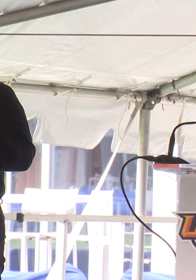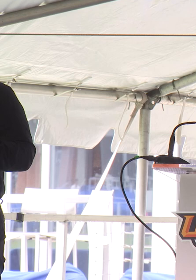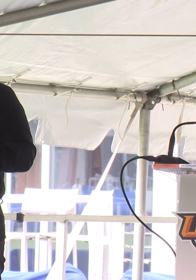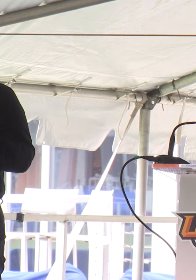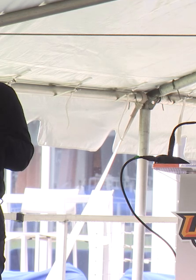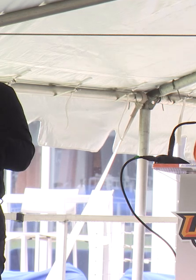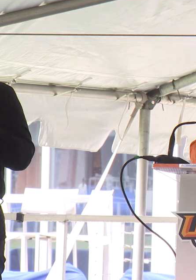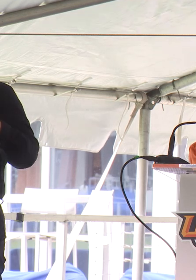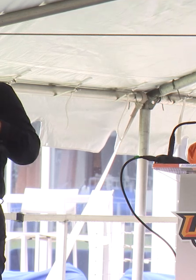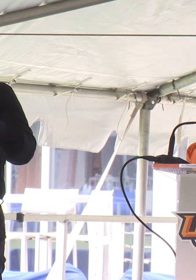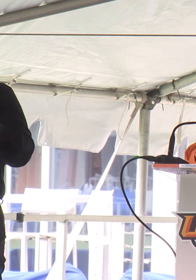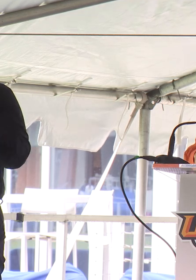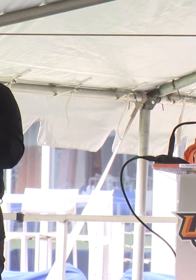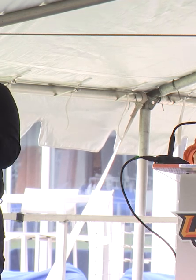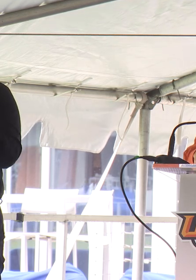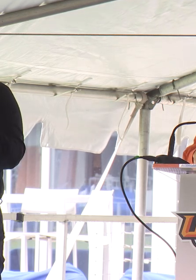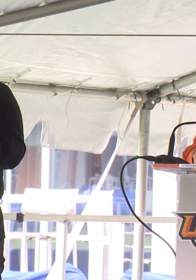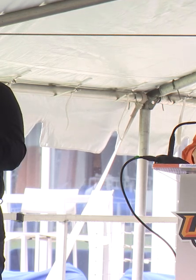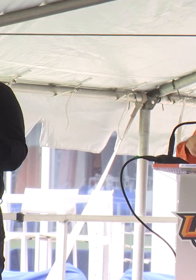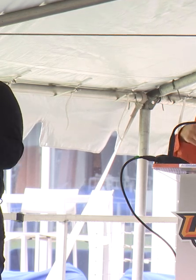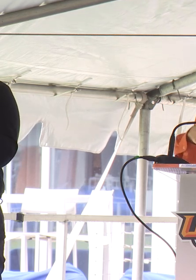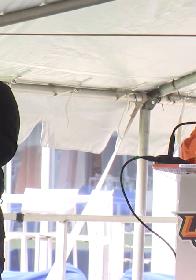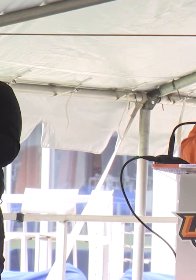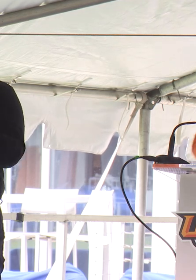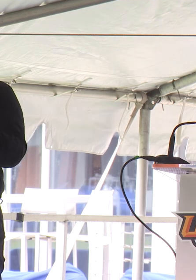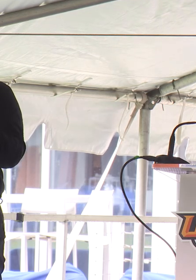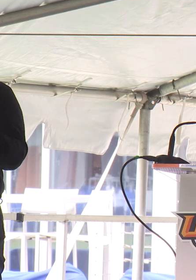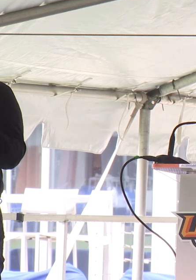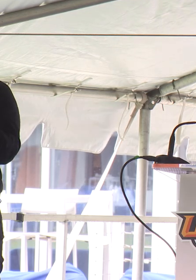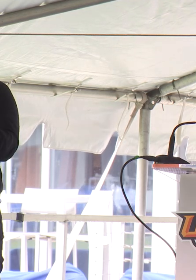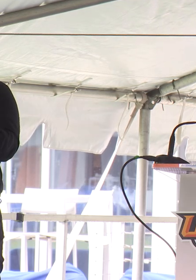that the Vackars own, would you mind standing up? Yeah.